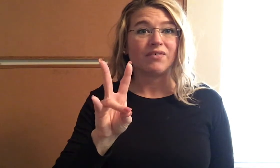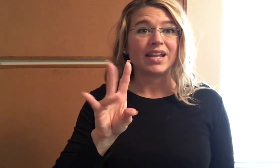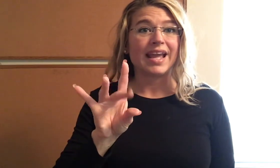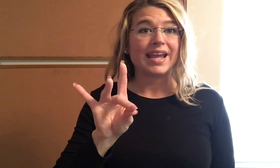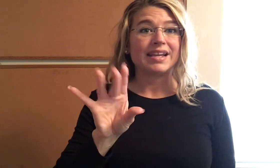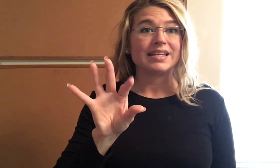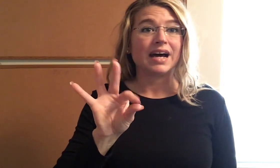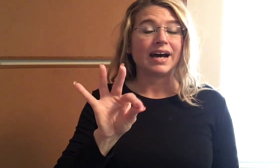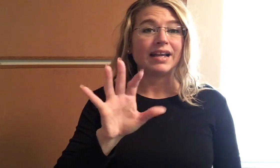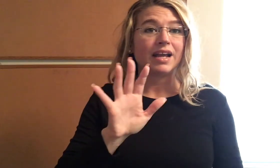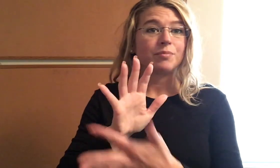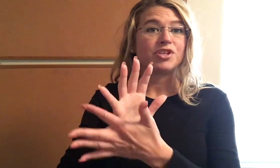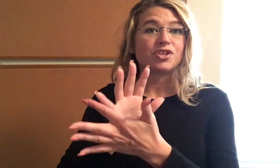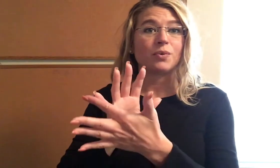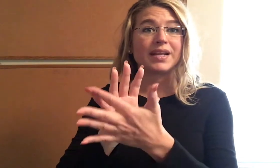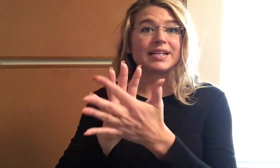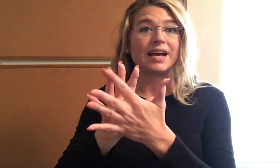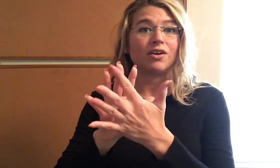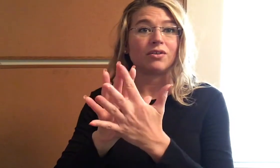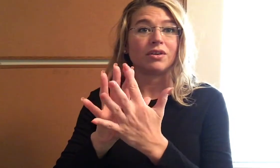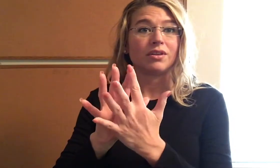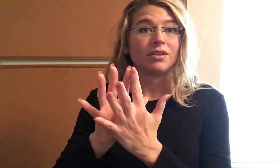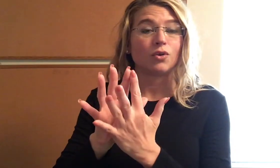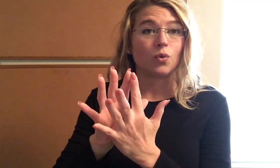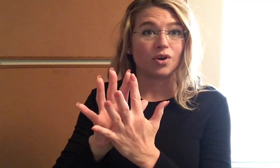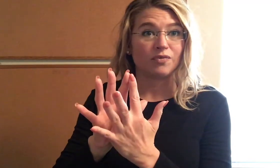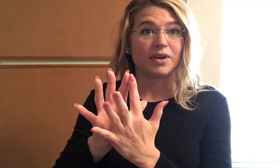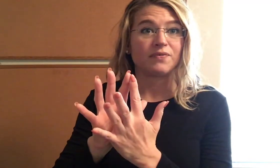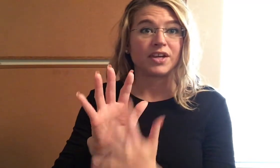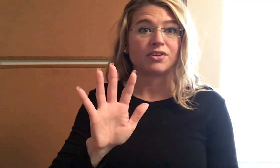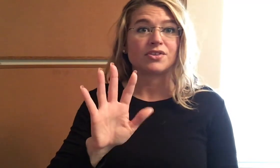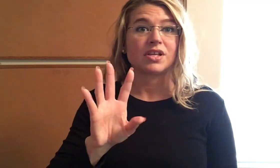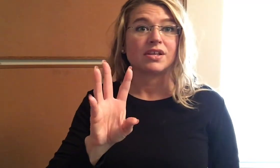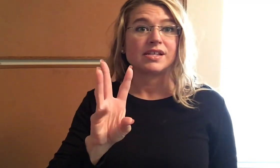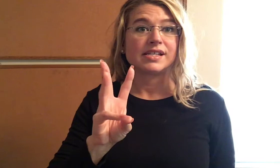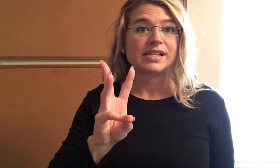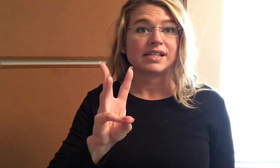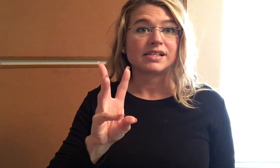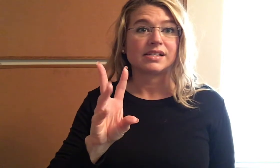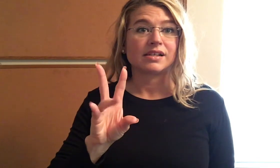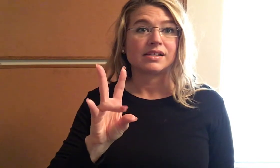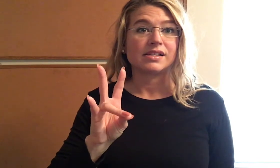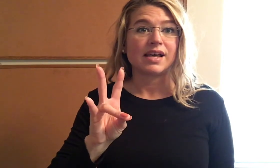7, 8, 9, I'm just going down the order of my fingers. 6,